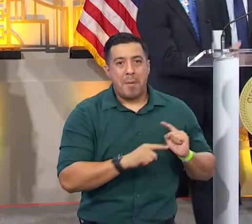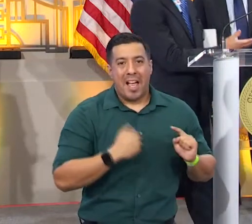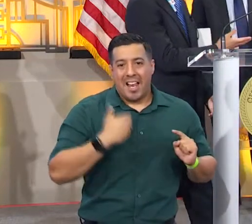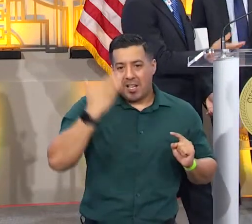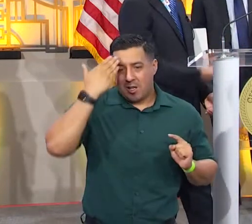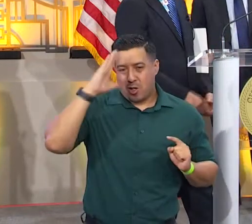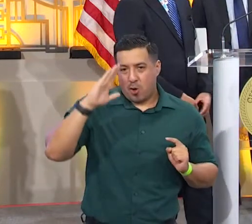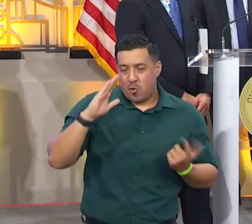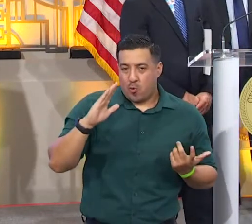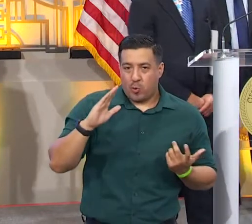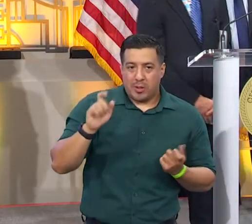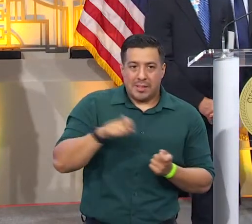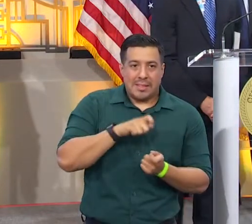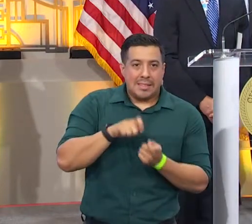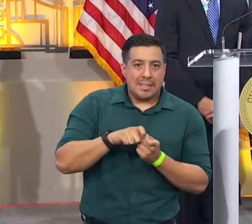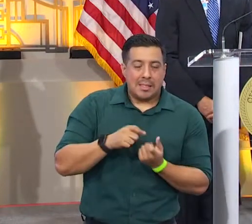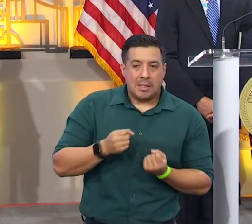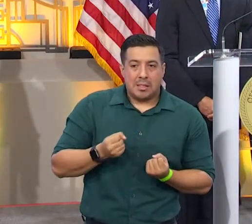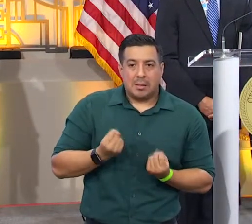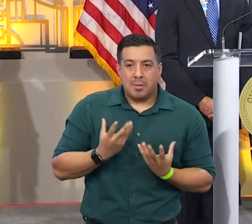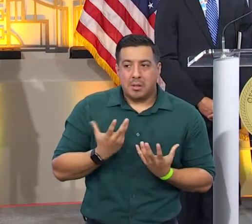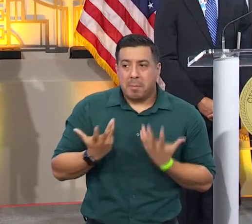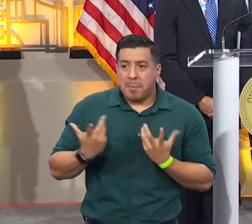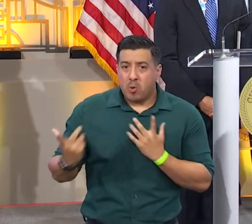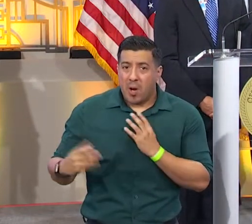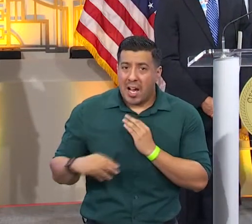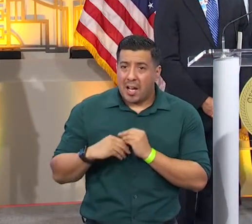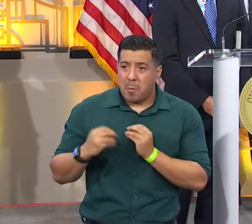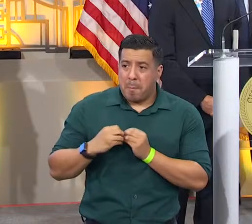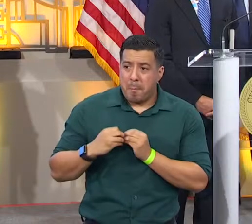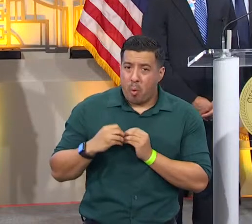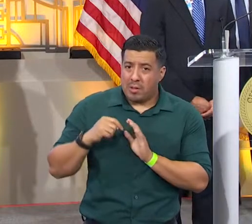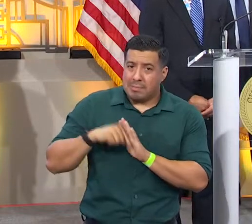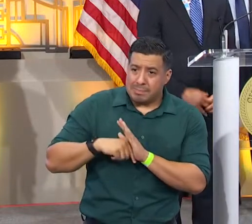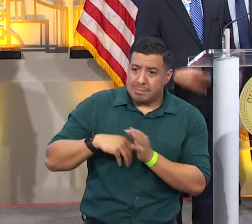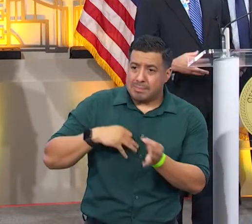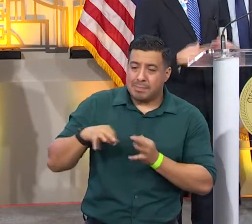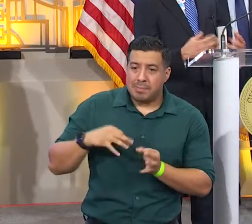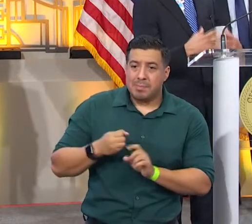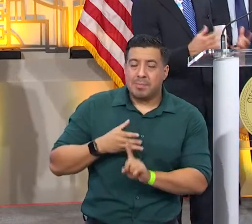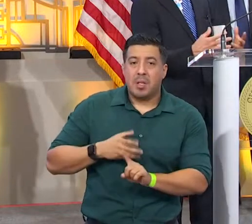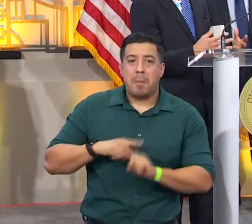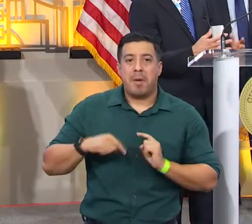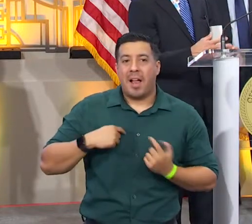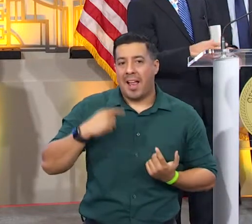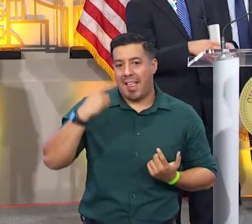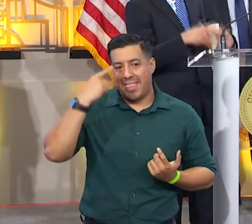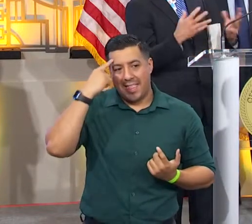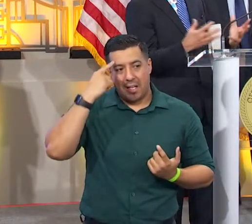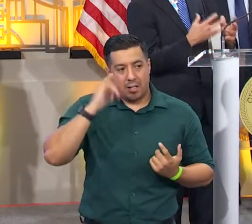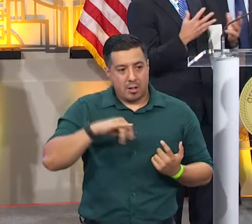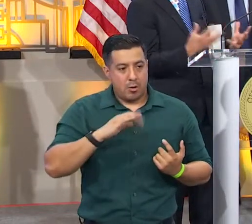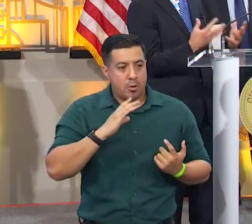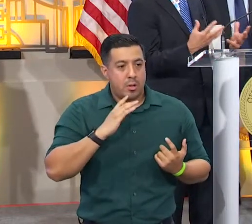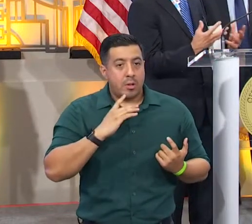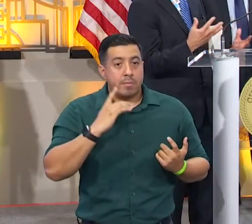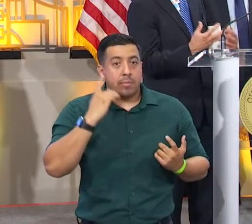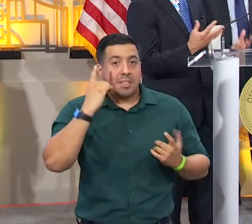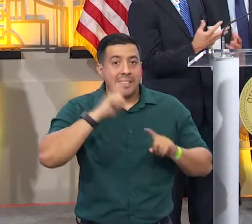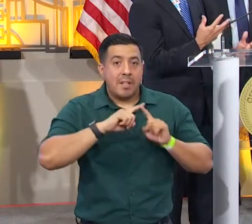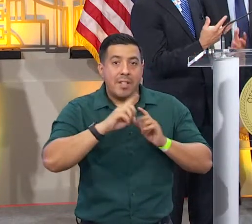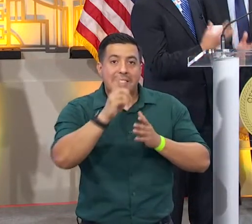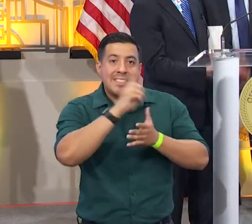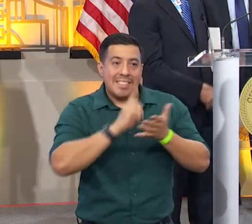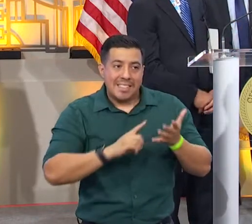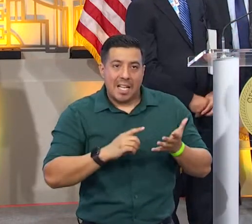know, maybe Mike, you might want to add some details to this, but I don't know that we're far along enough in the conceptual design